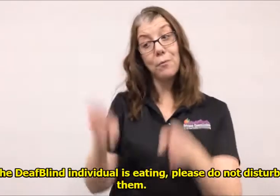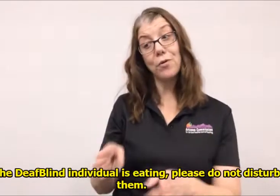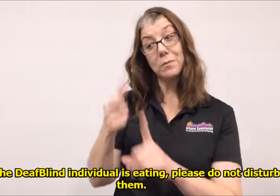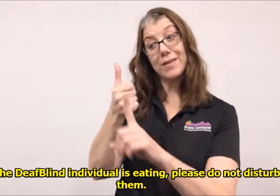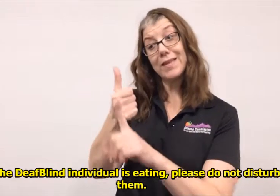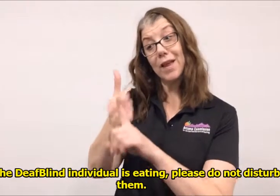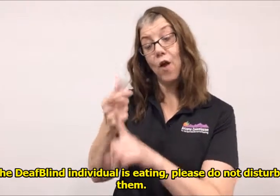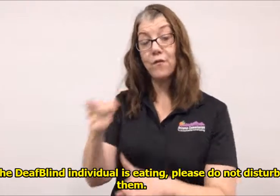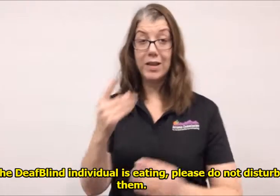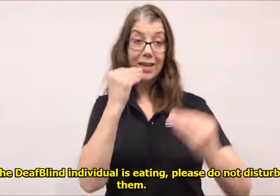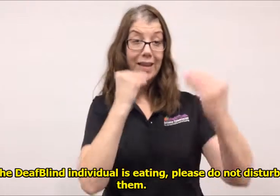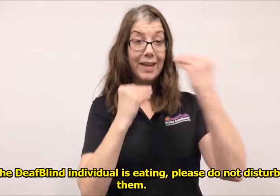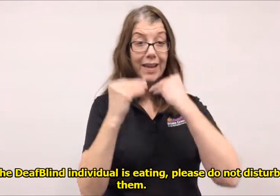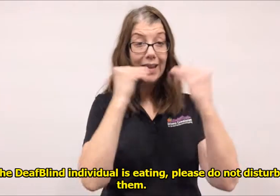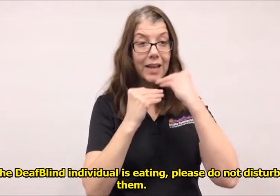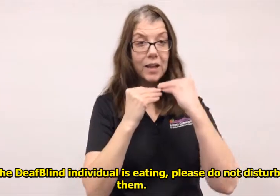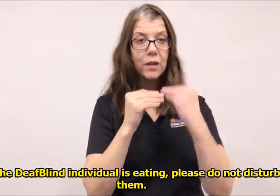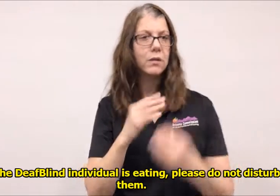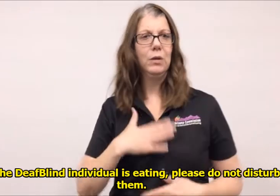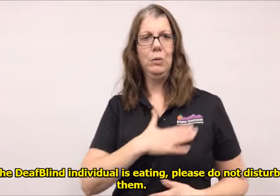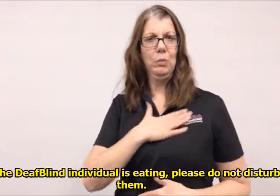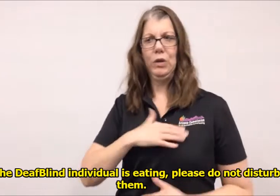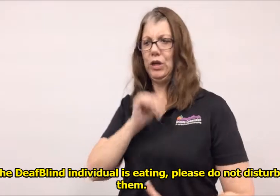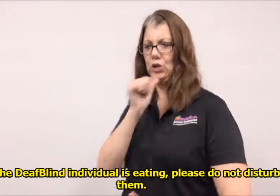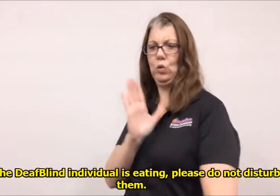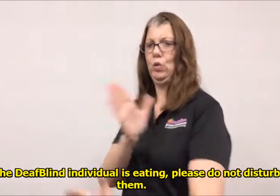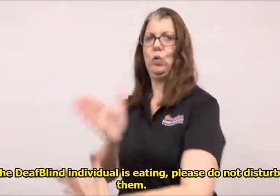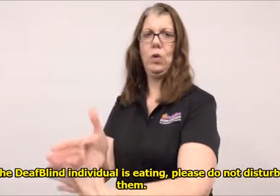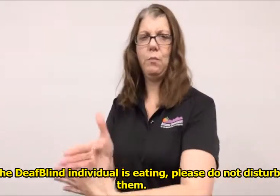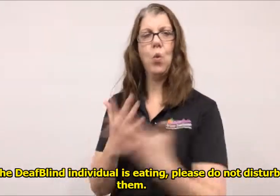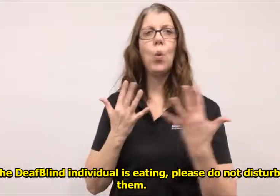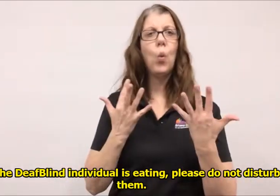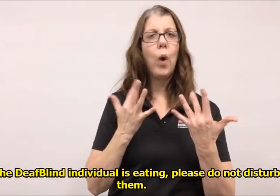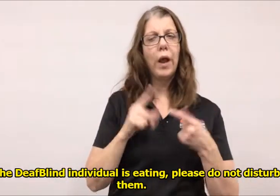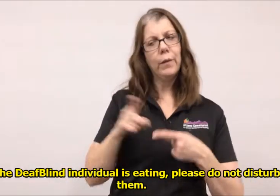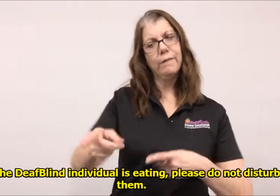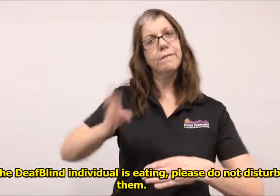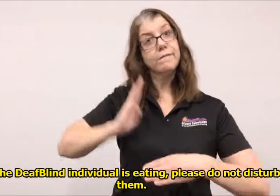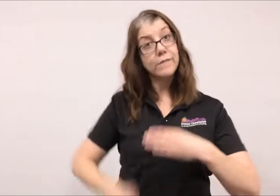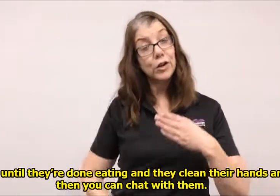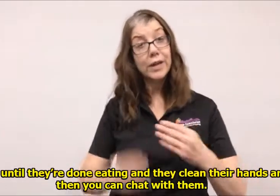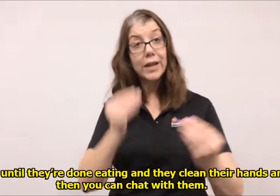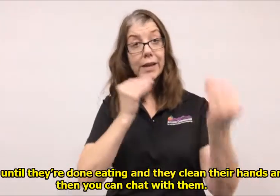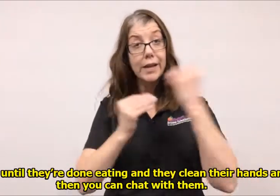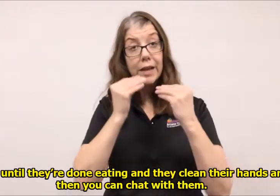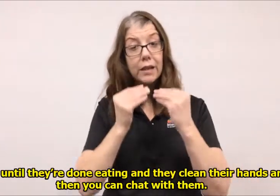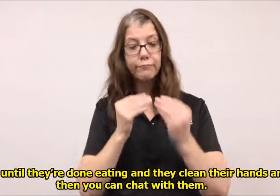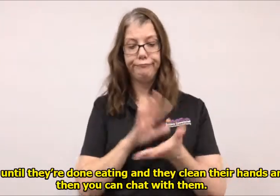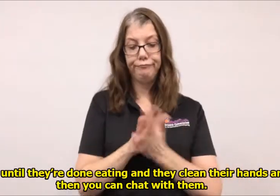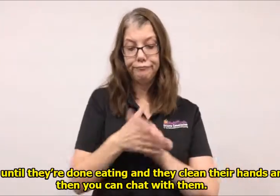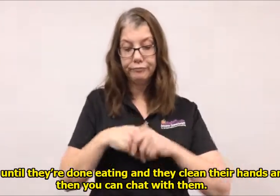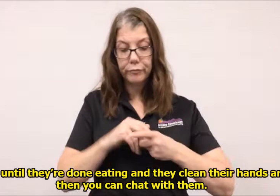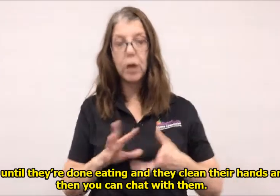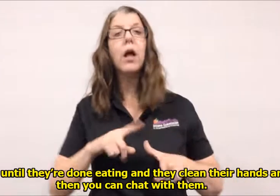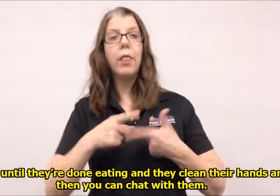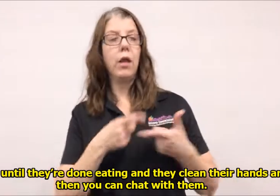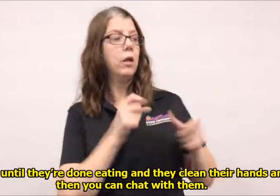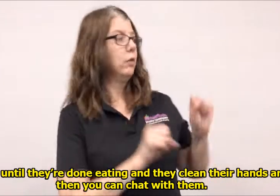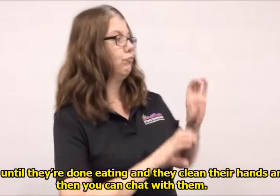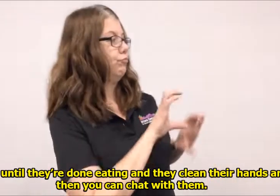If the deafblind individual is eating, please do not disturb them. Wait until they're done eating, they clean their hands,